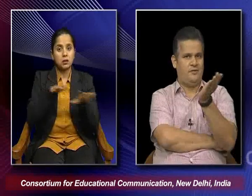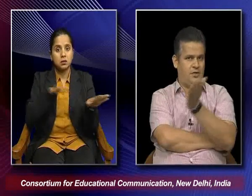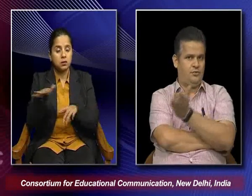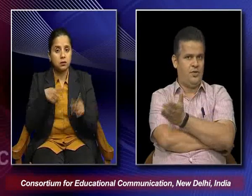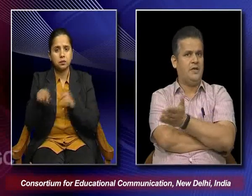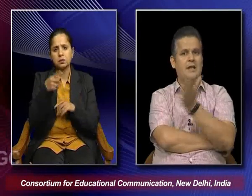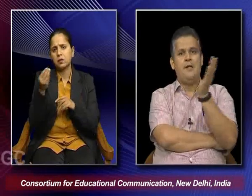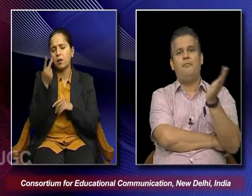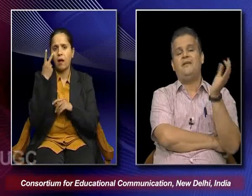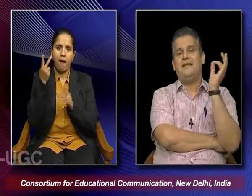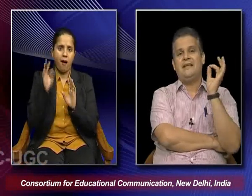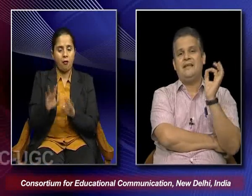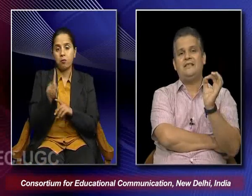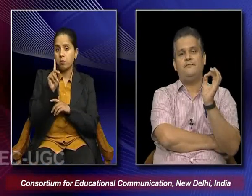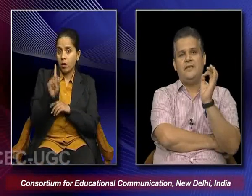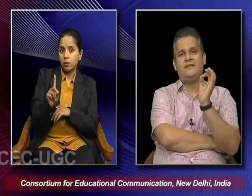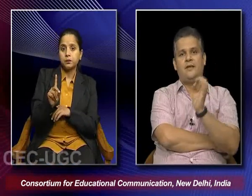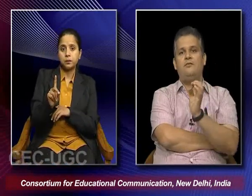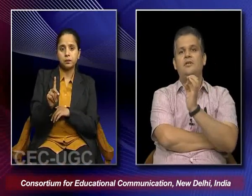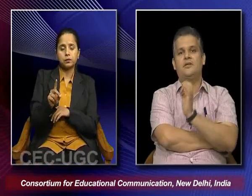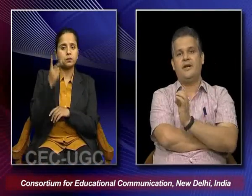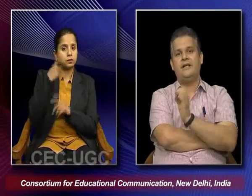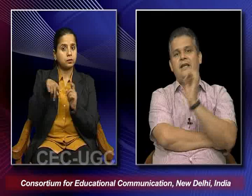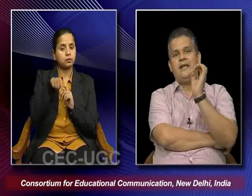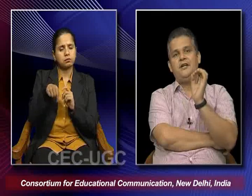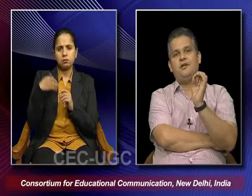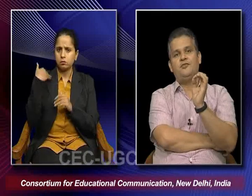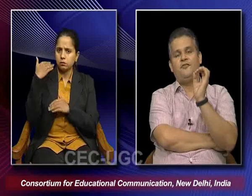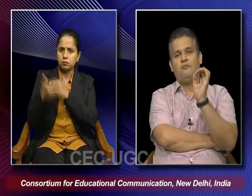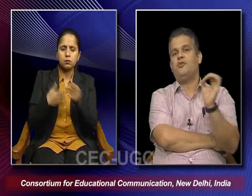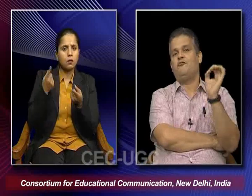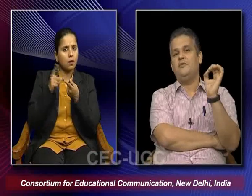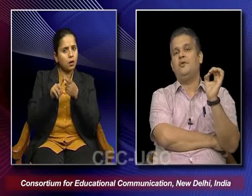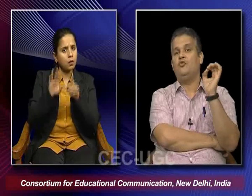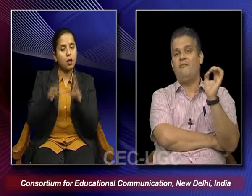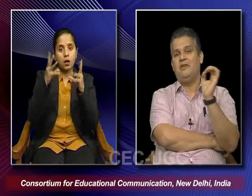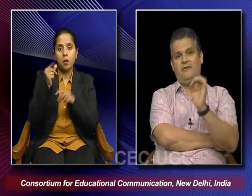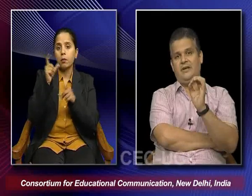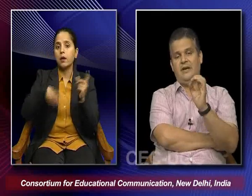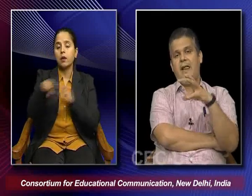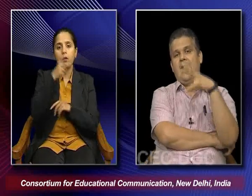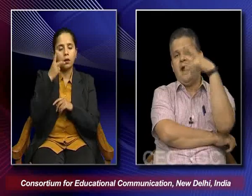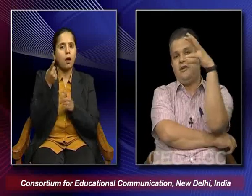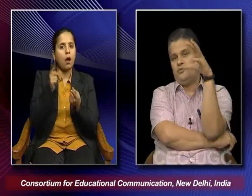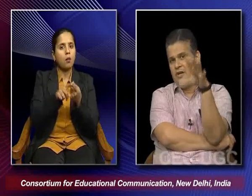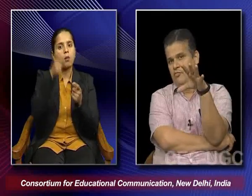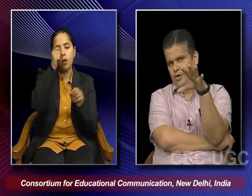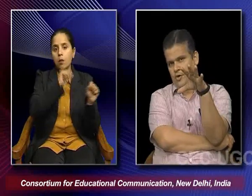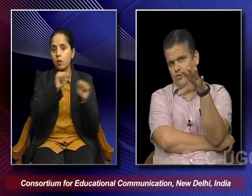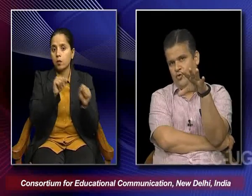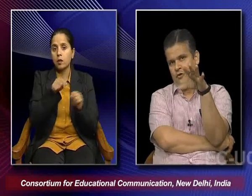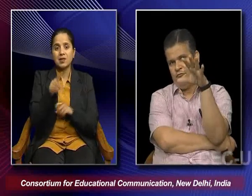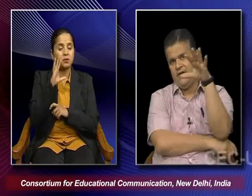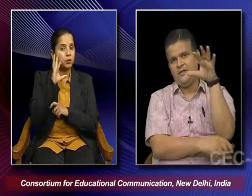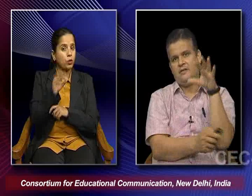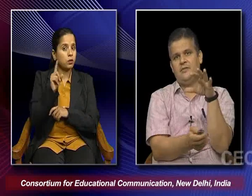varies from year to year, but there is a very secular trend in terms of number of people who have been affected, and it's very important to